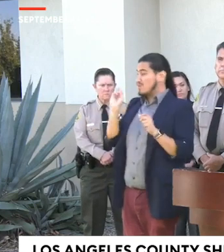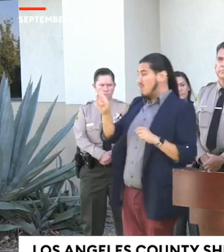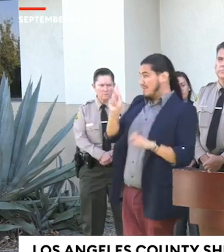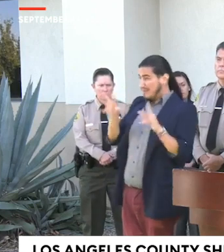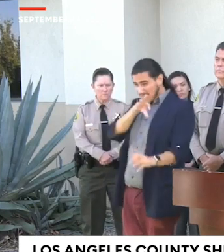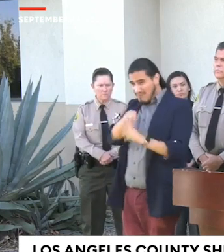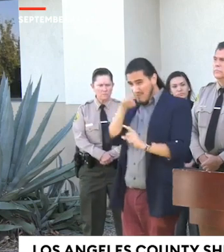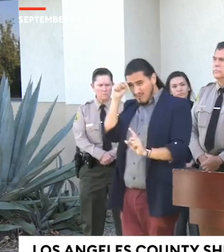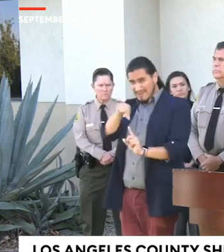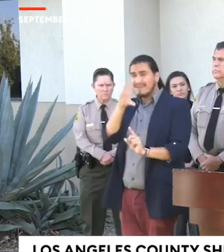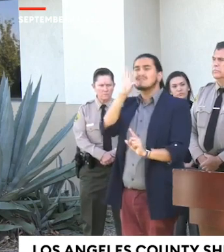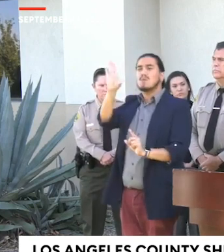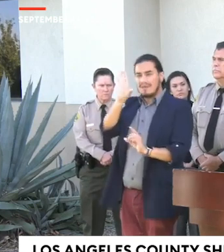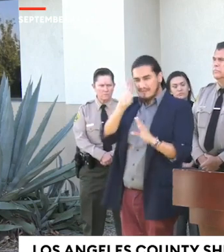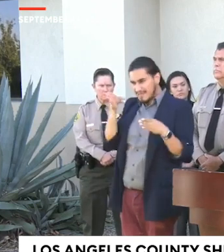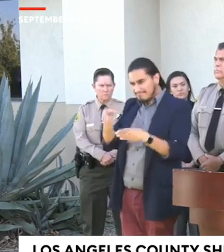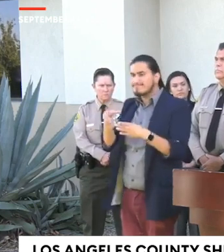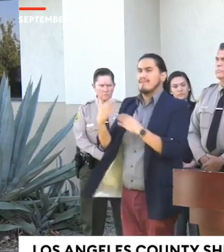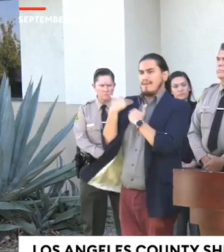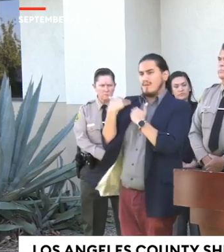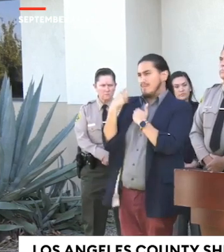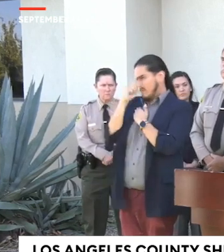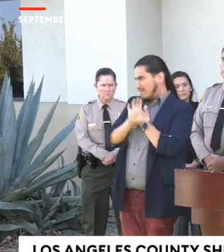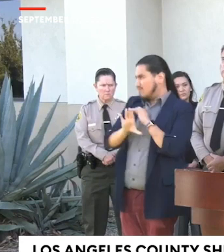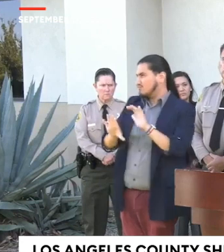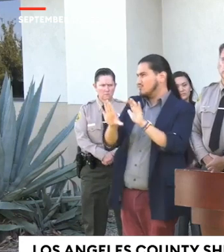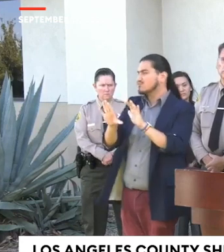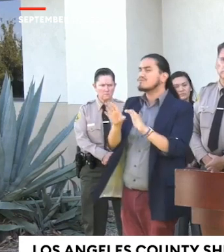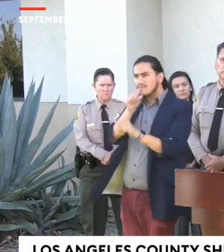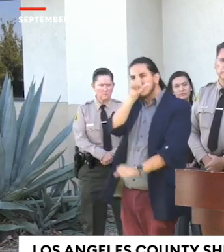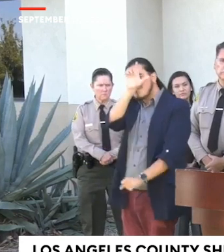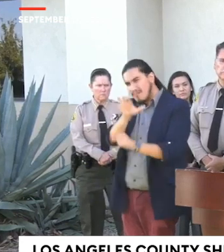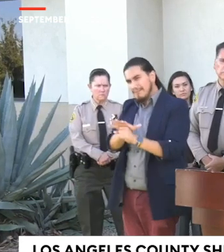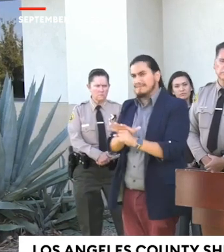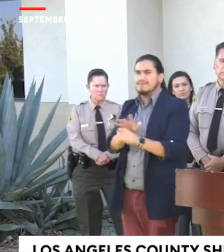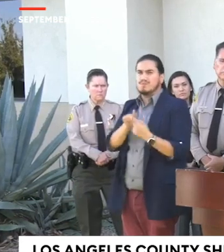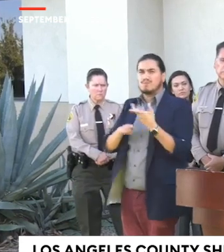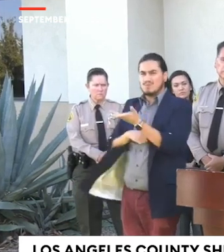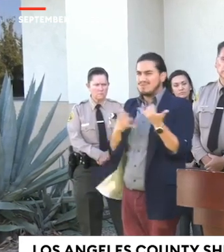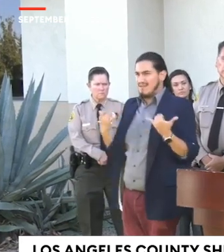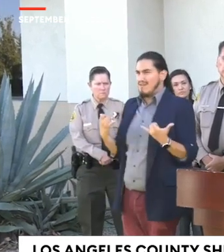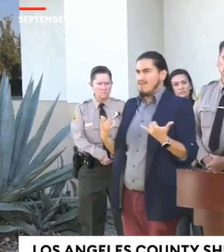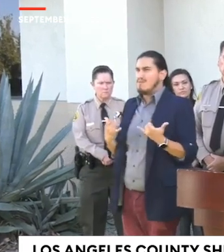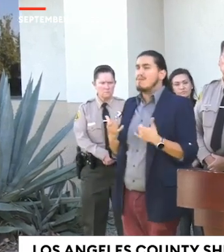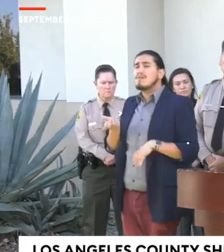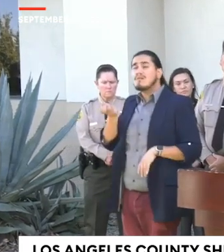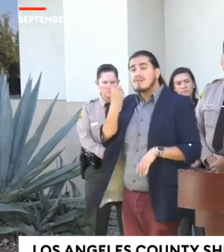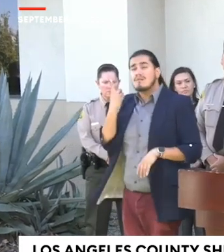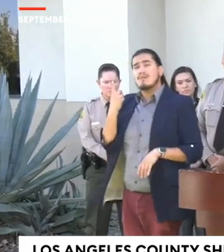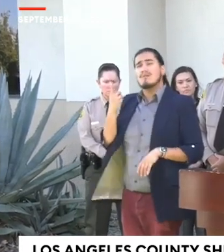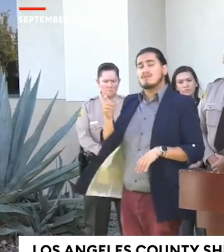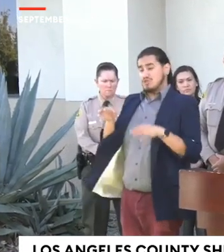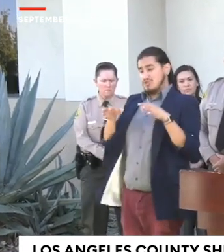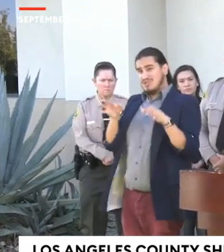person responsible will be held accountable. I make that promise to you. Justice